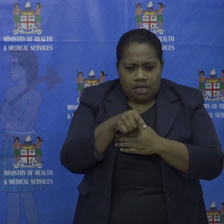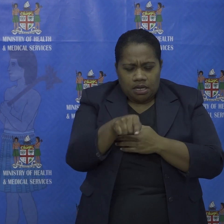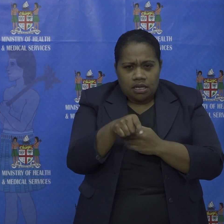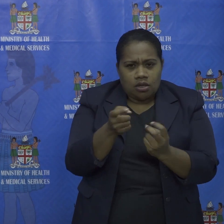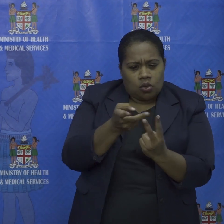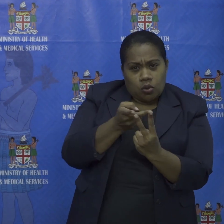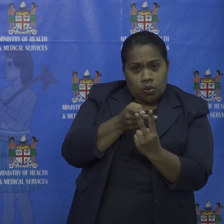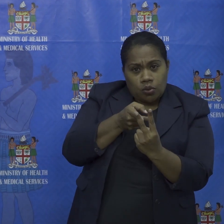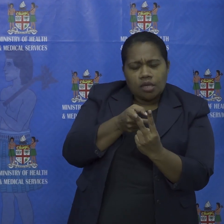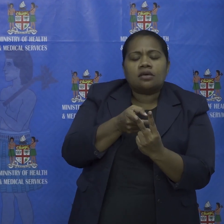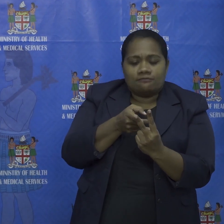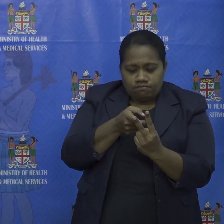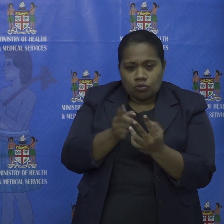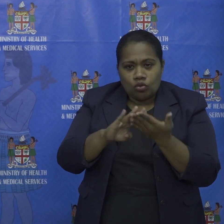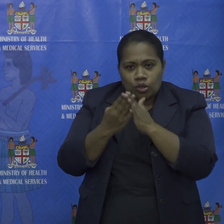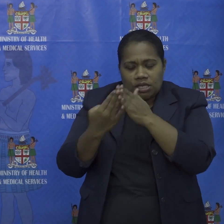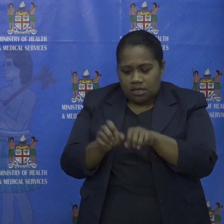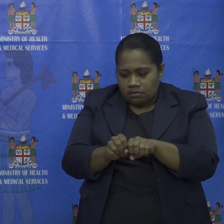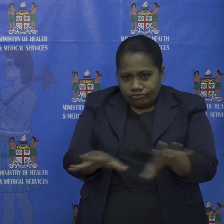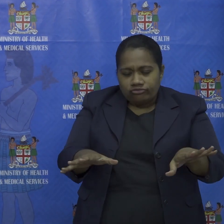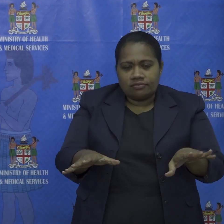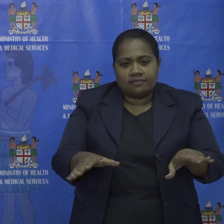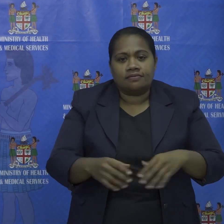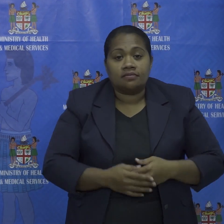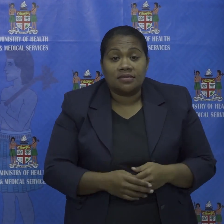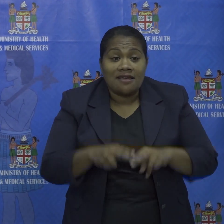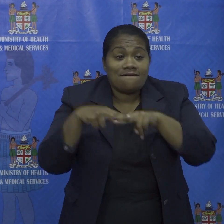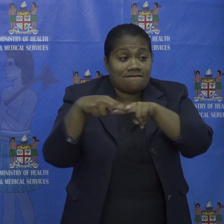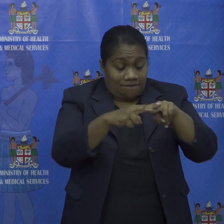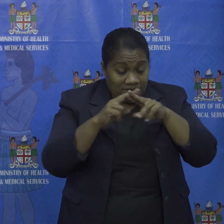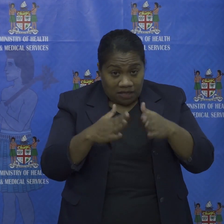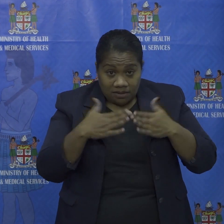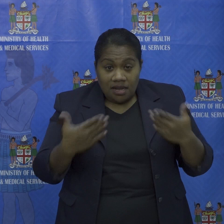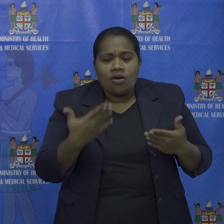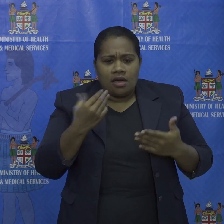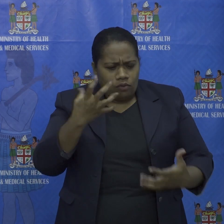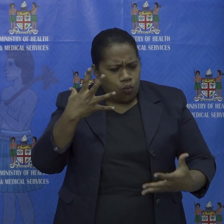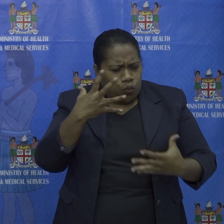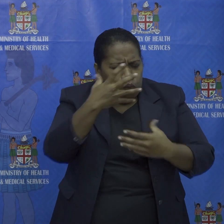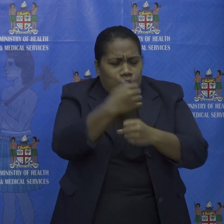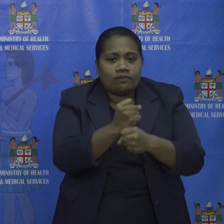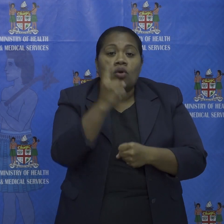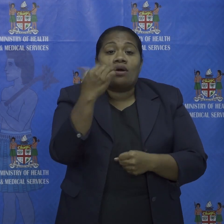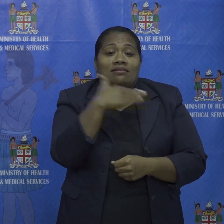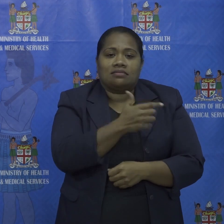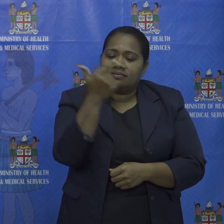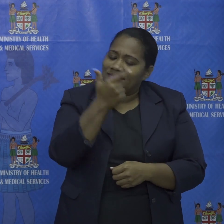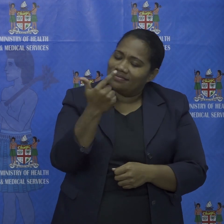of community transmission. Fiji has now had a total of 117 cases since our first